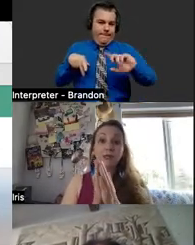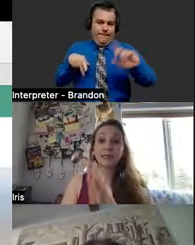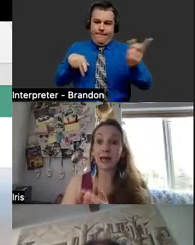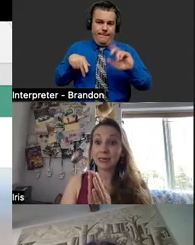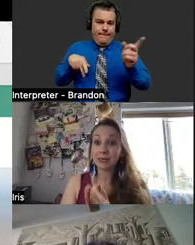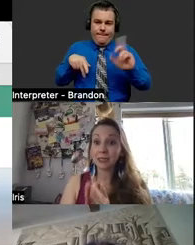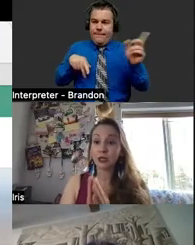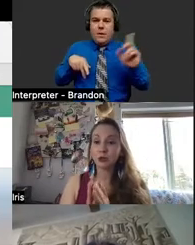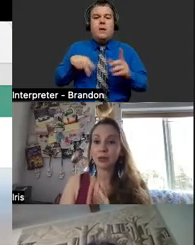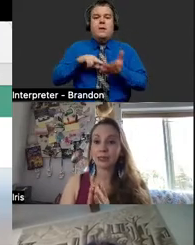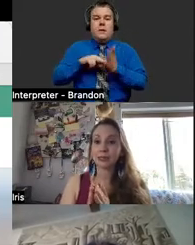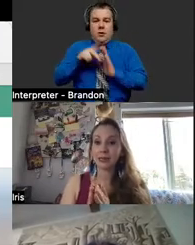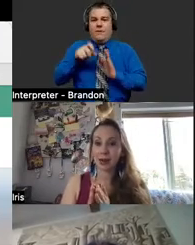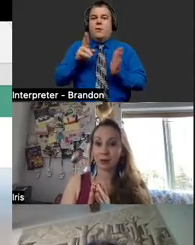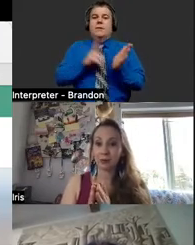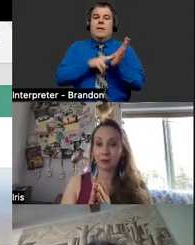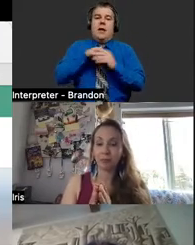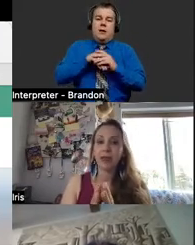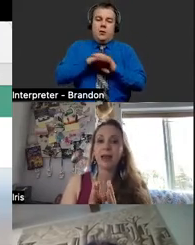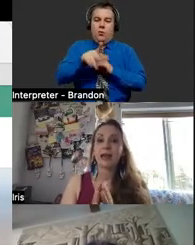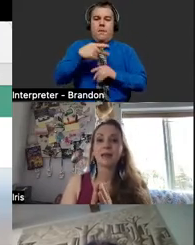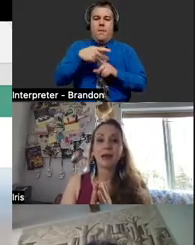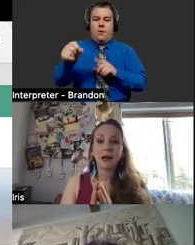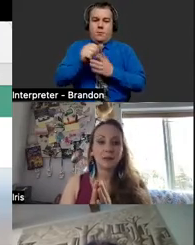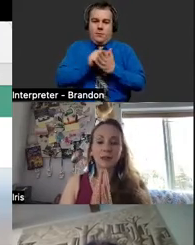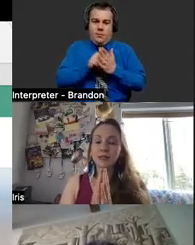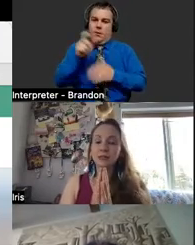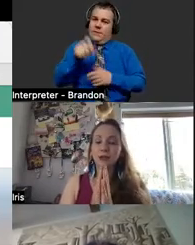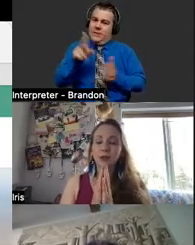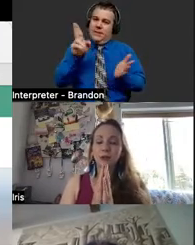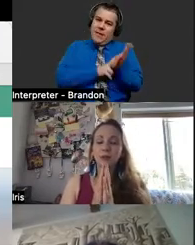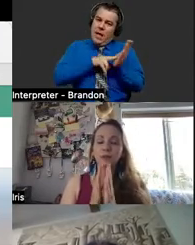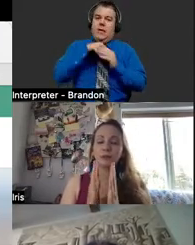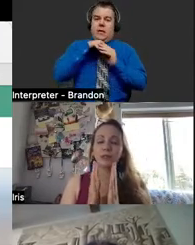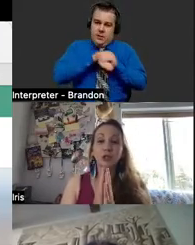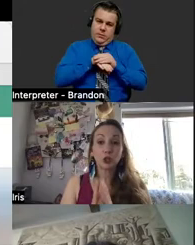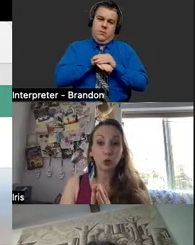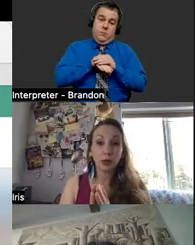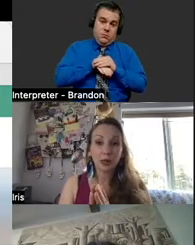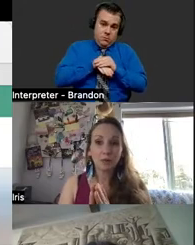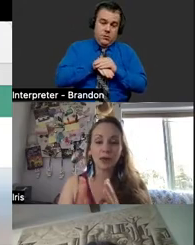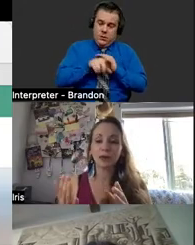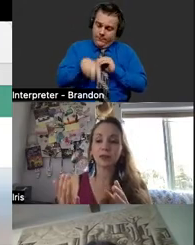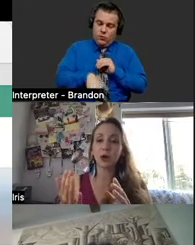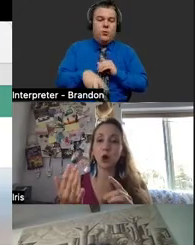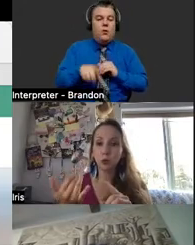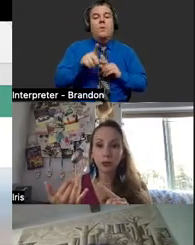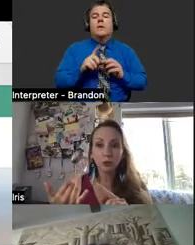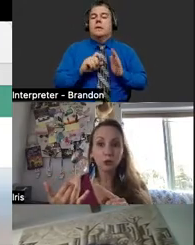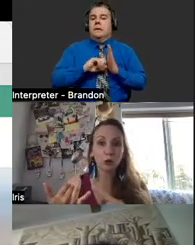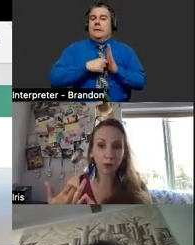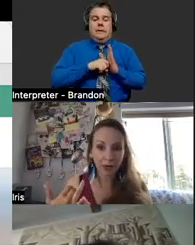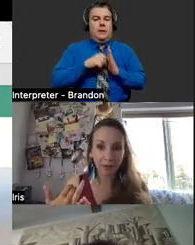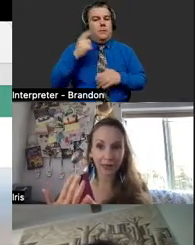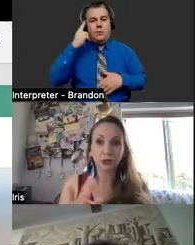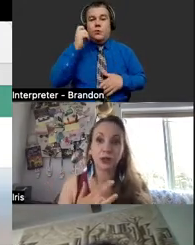need to be signed into your Plexus account. And this is so key, because only